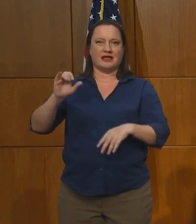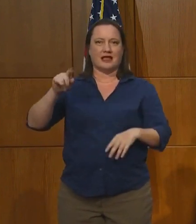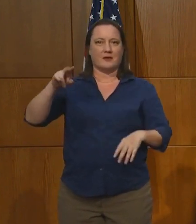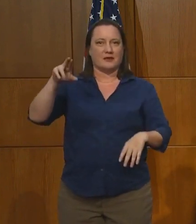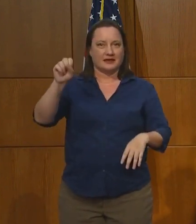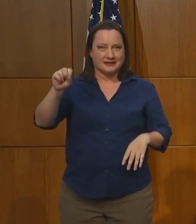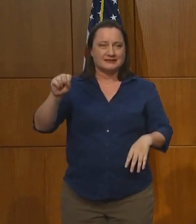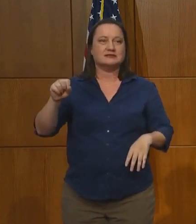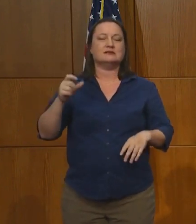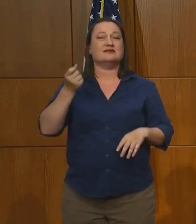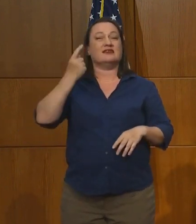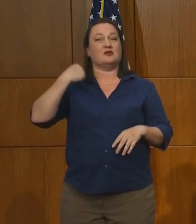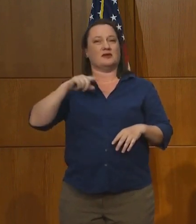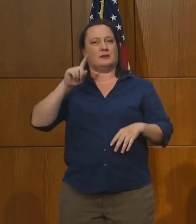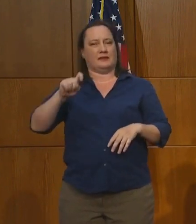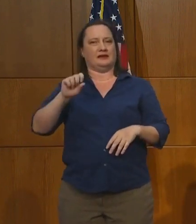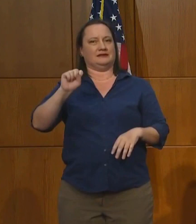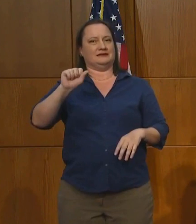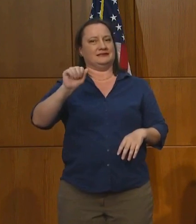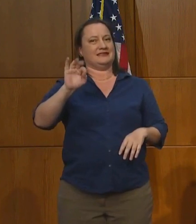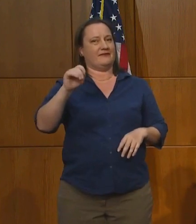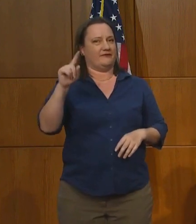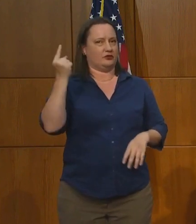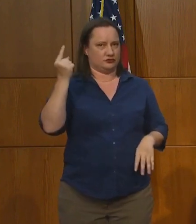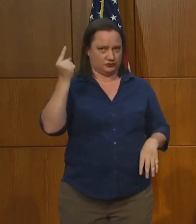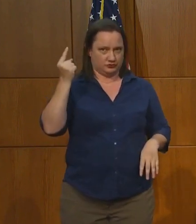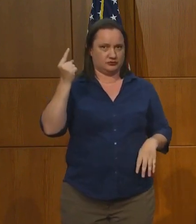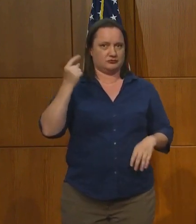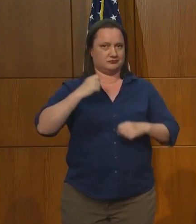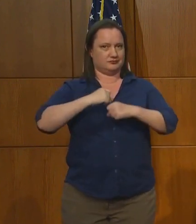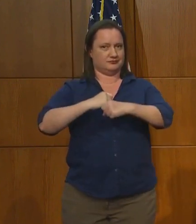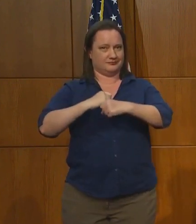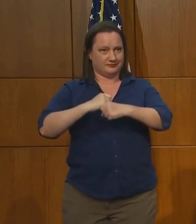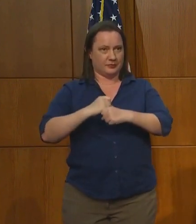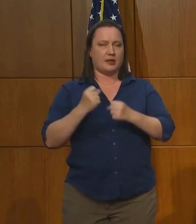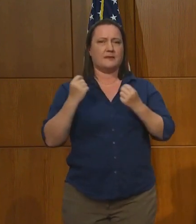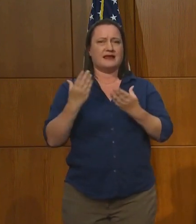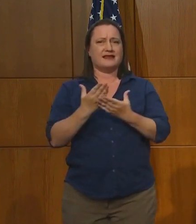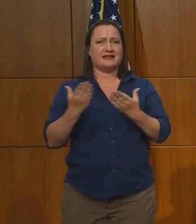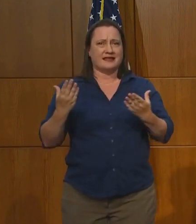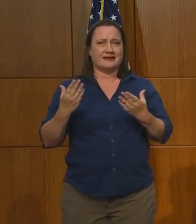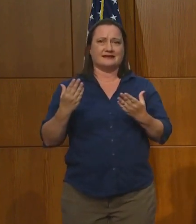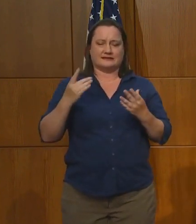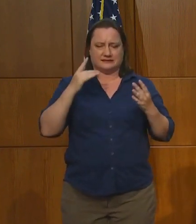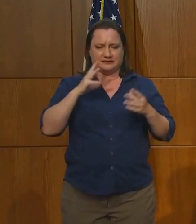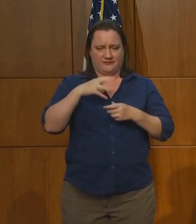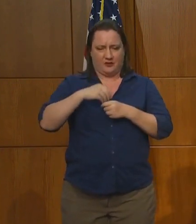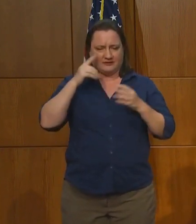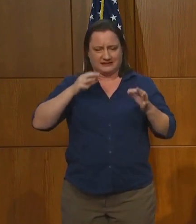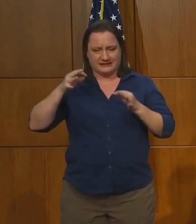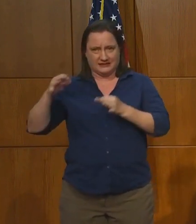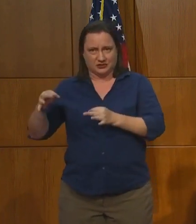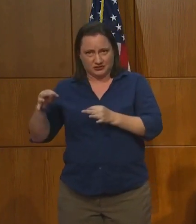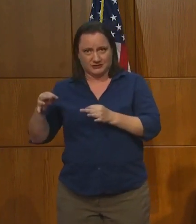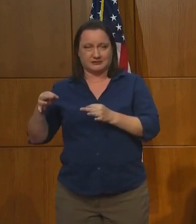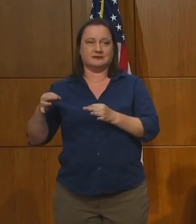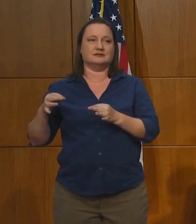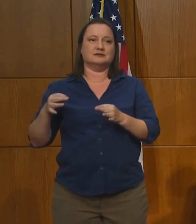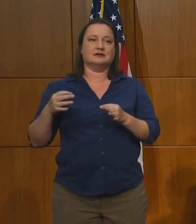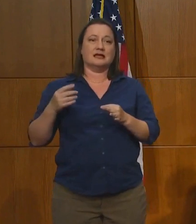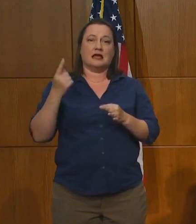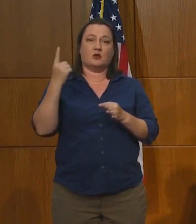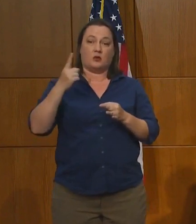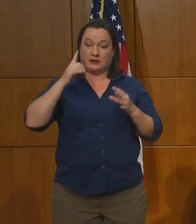are just a lot of different factors that are involved in that. And one size doesn't fit all. I mean, obviously, we talk